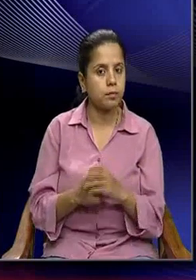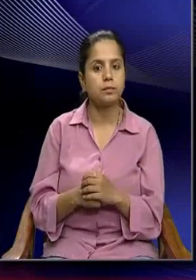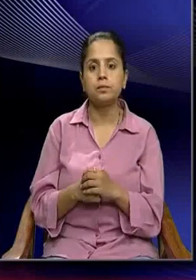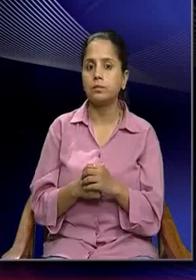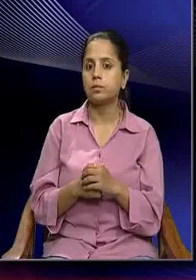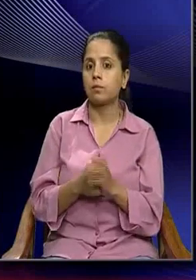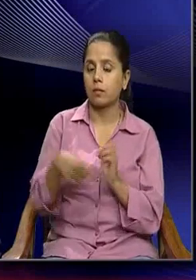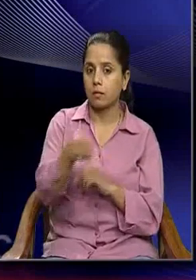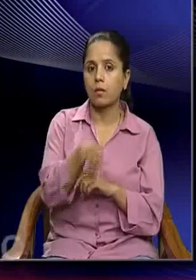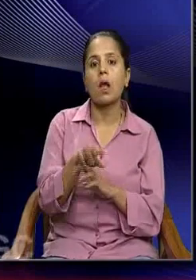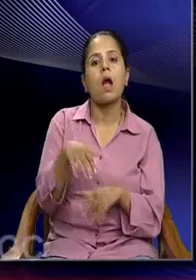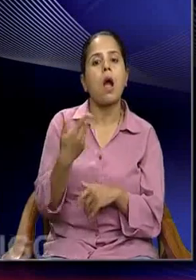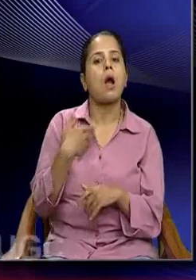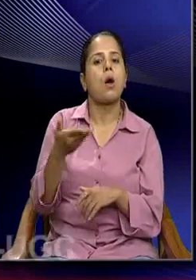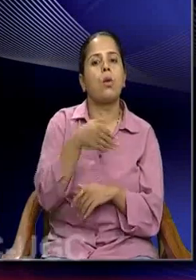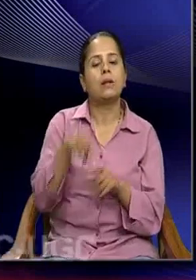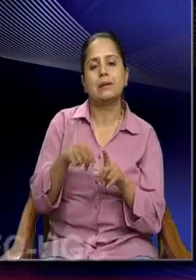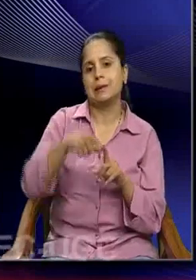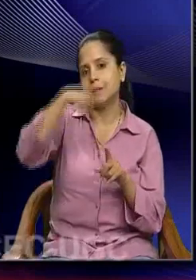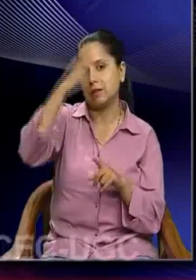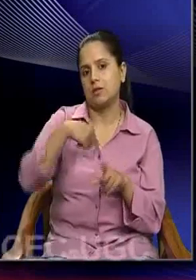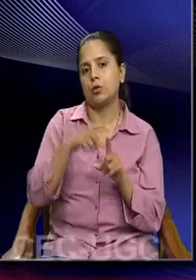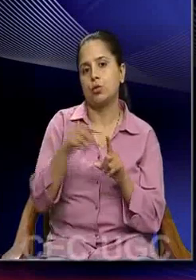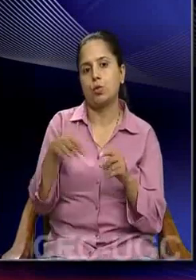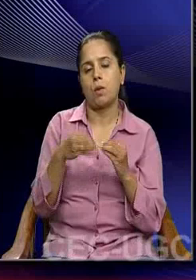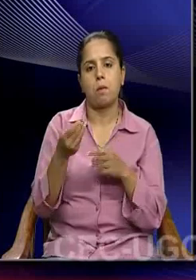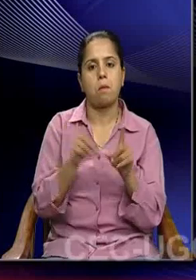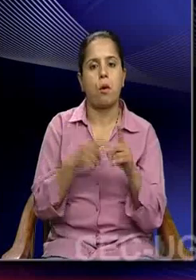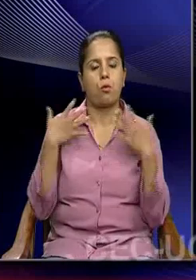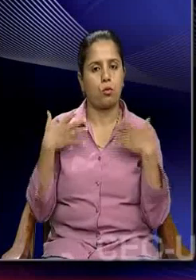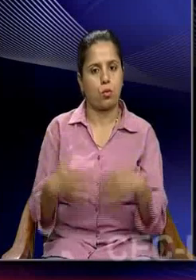Fine. So this is how we are disciplining the body.